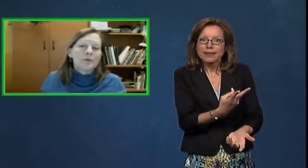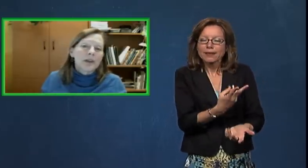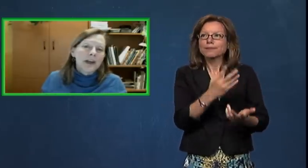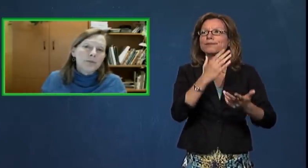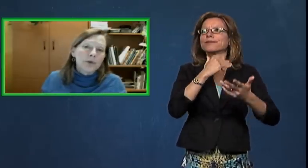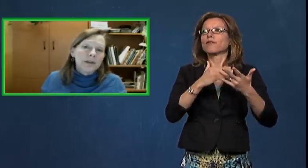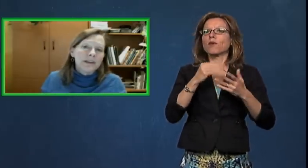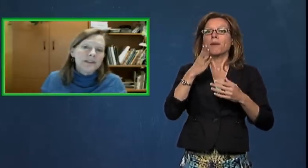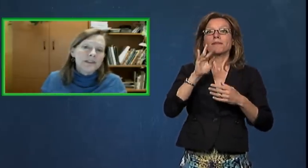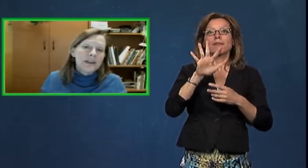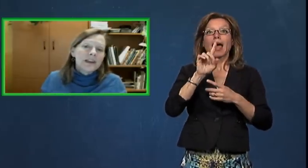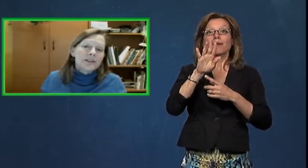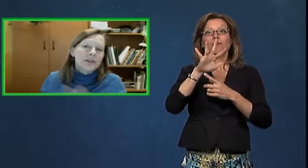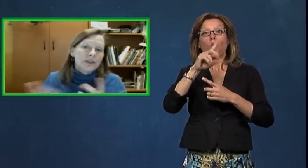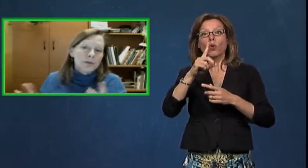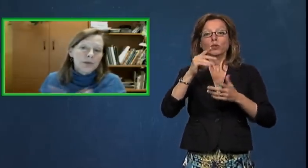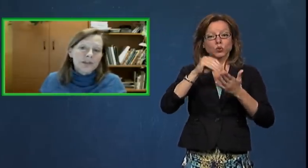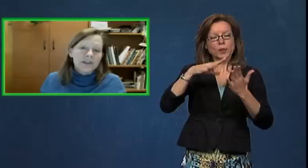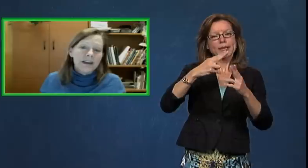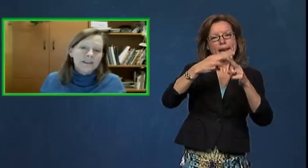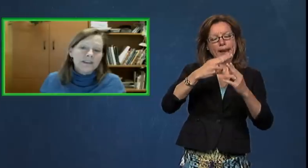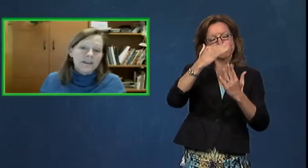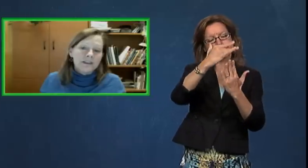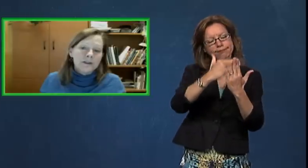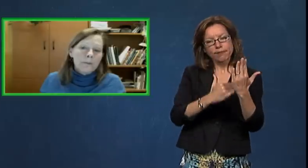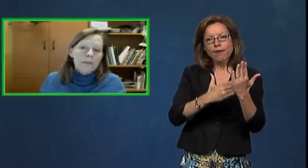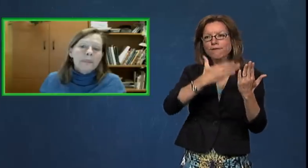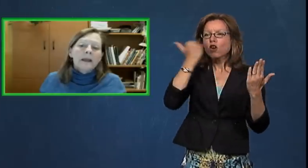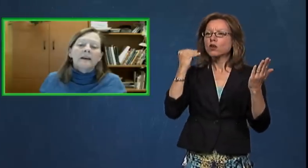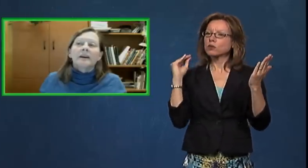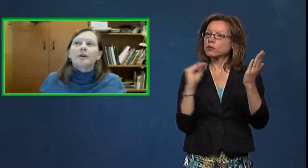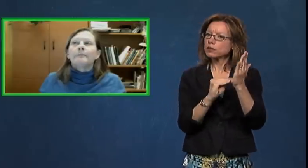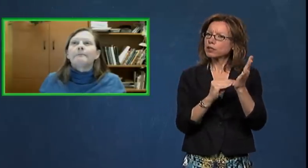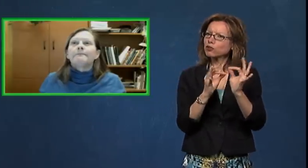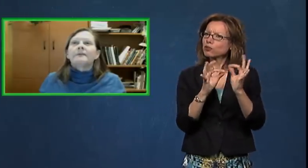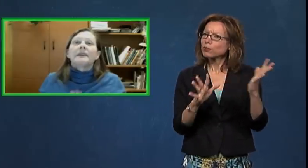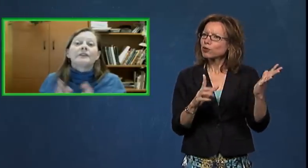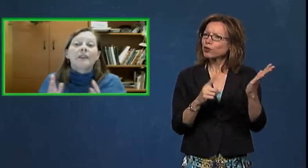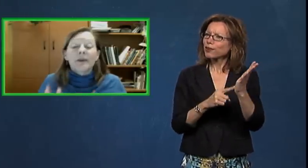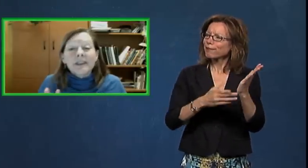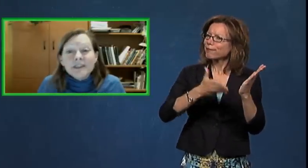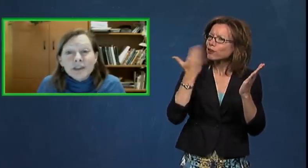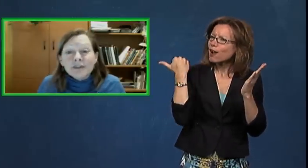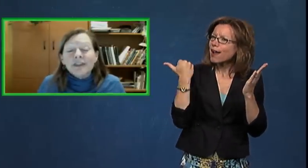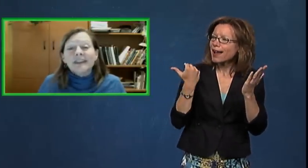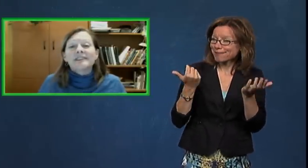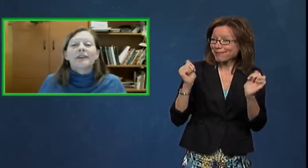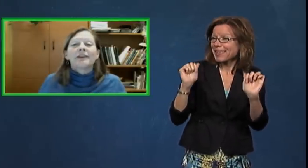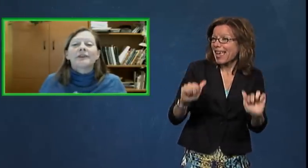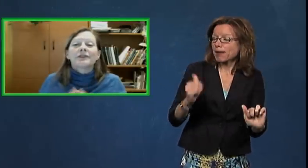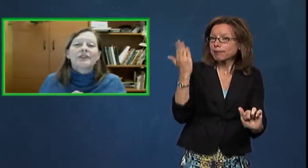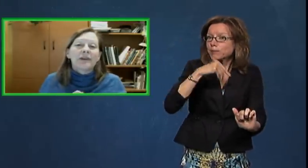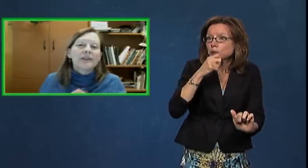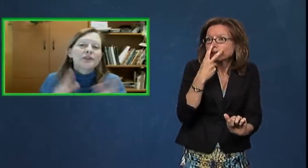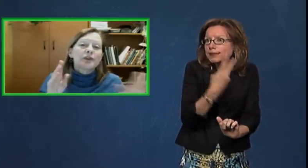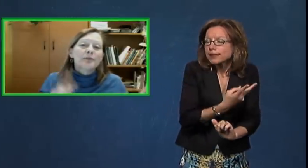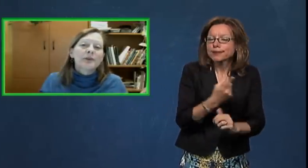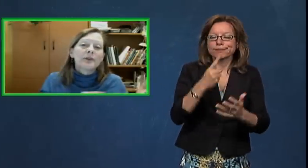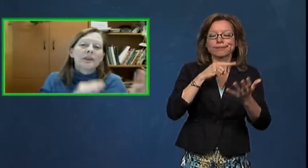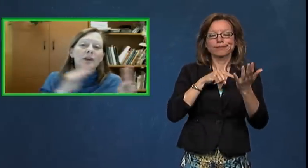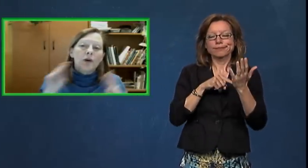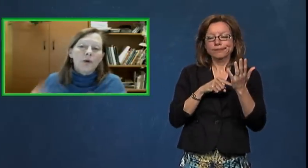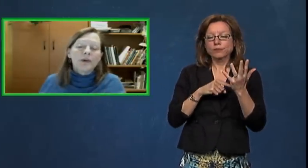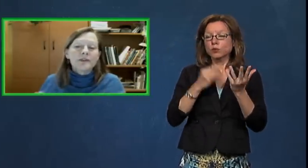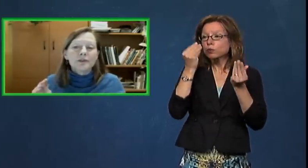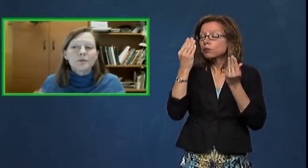to the Blackboard list to give the person access. It's very easy to forget to tell the interpreter